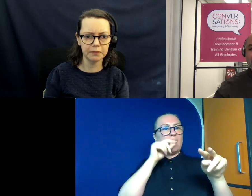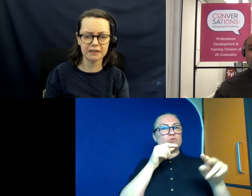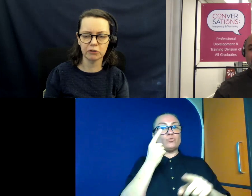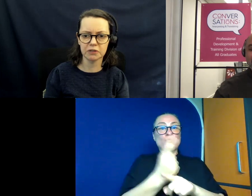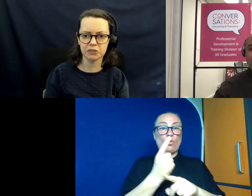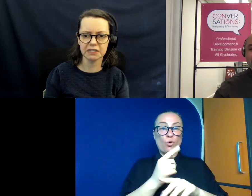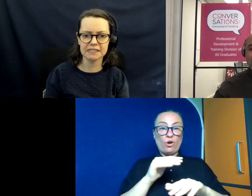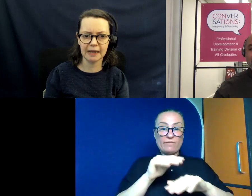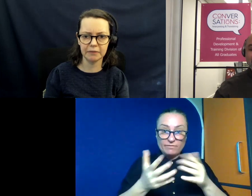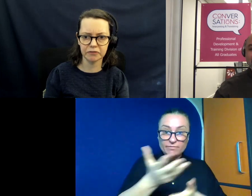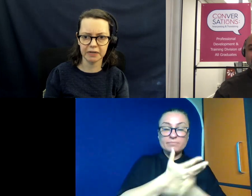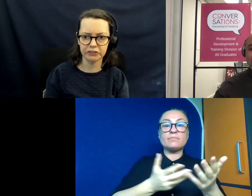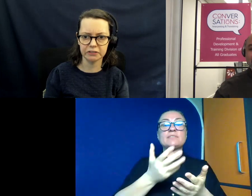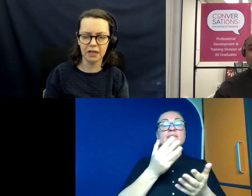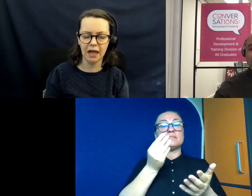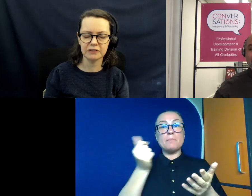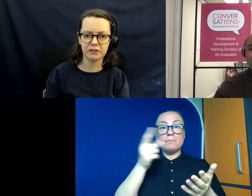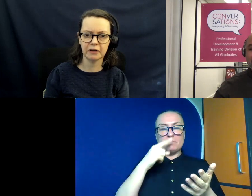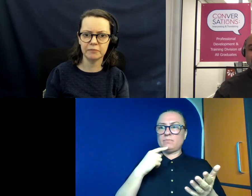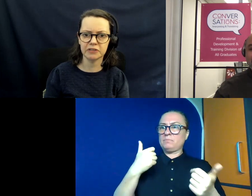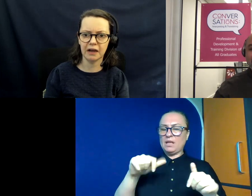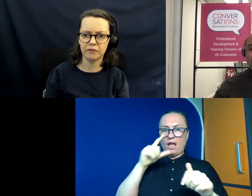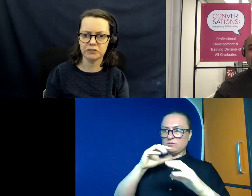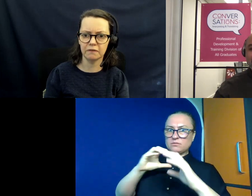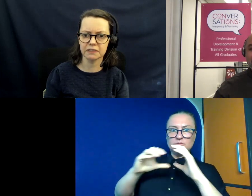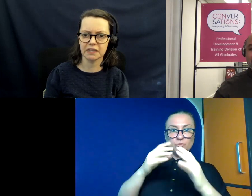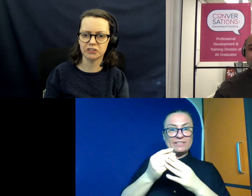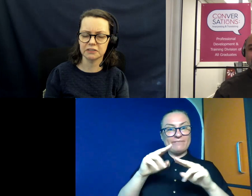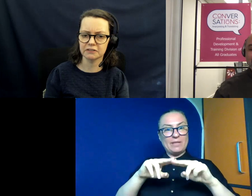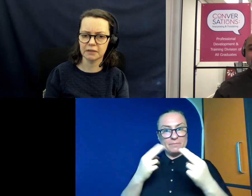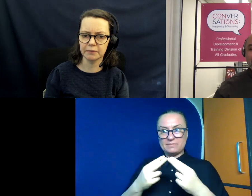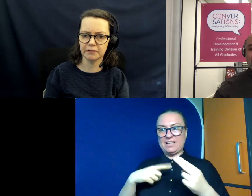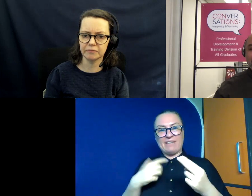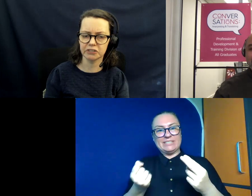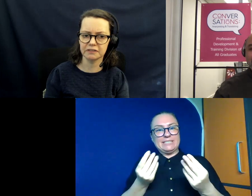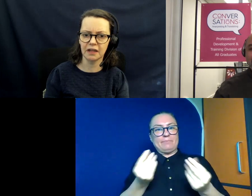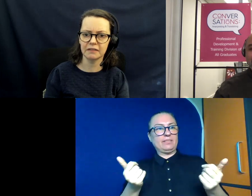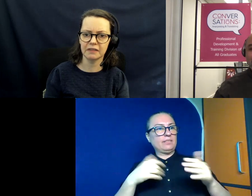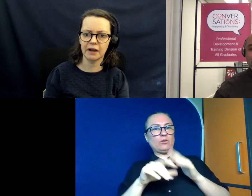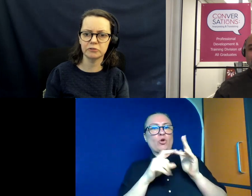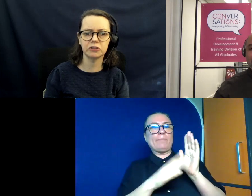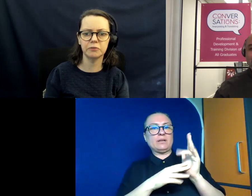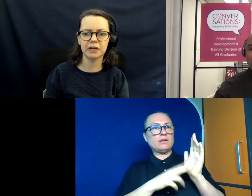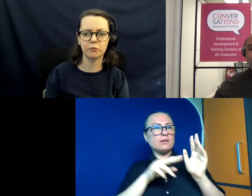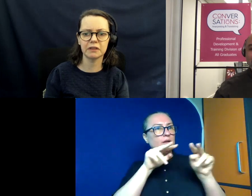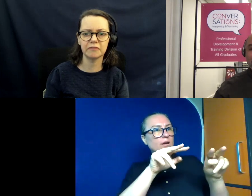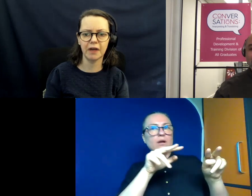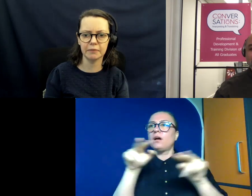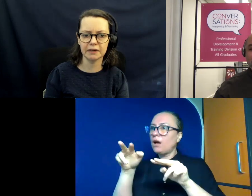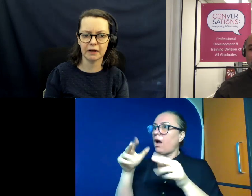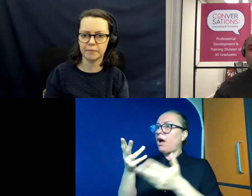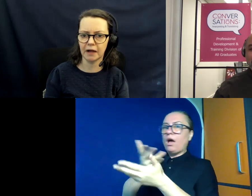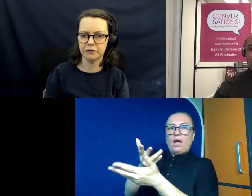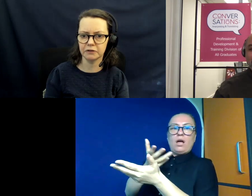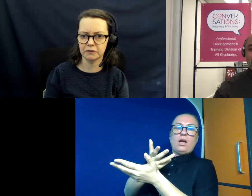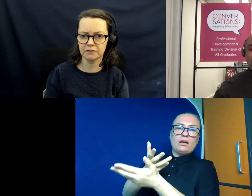world, because everyone's watching the same information, so they're able to have those conversations. So some people have mentioned that they're able to communicate with their family